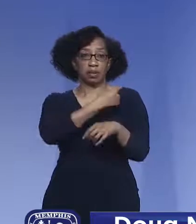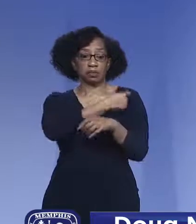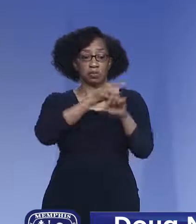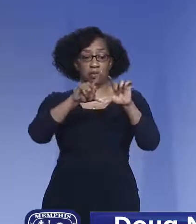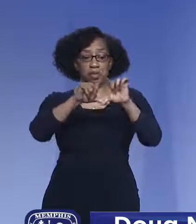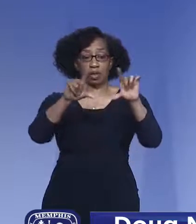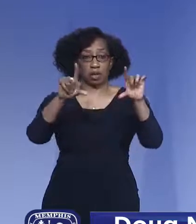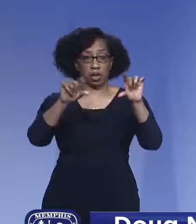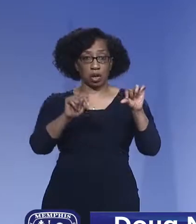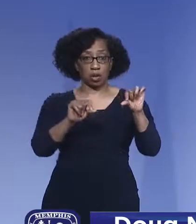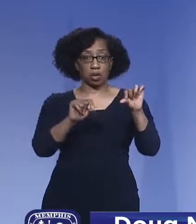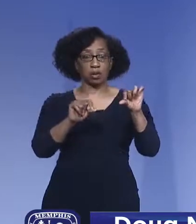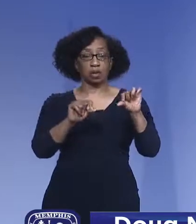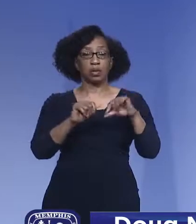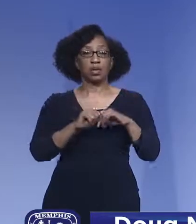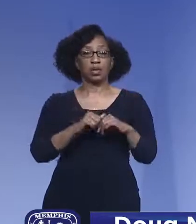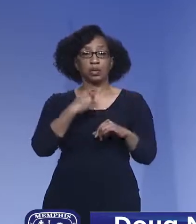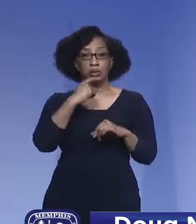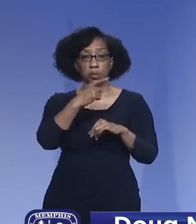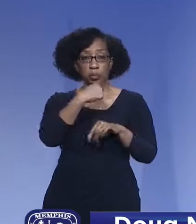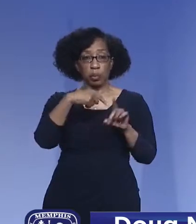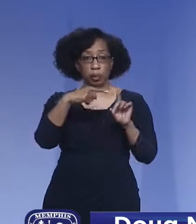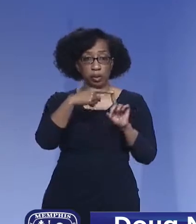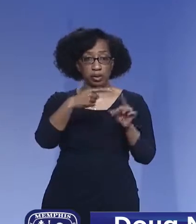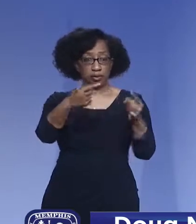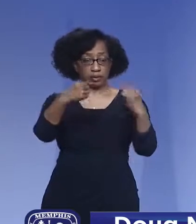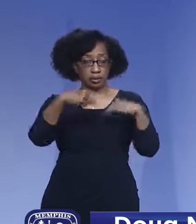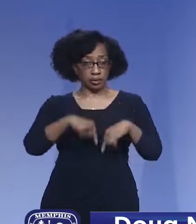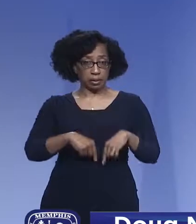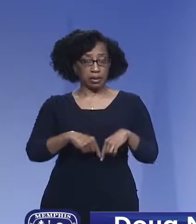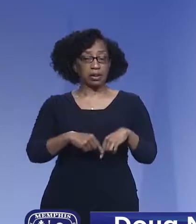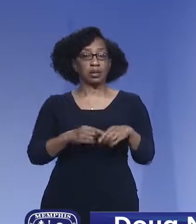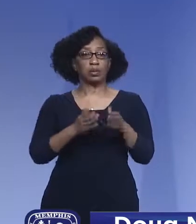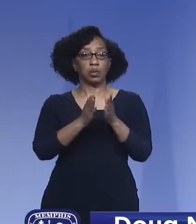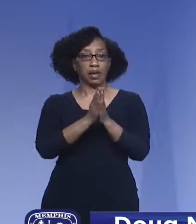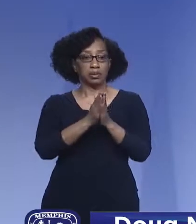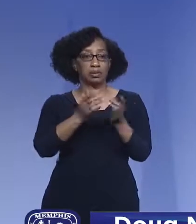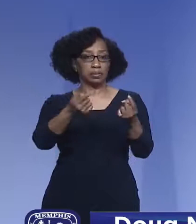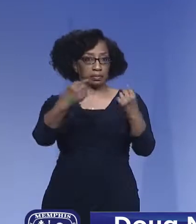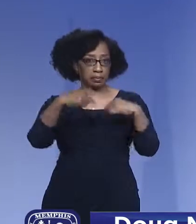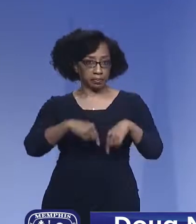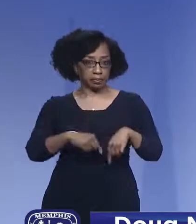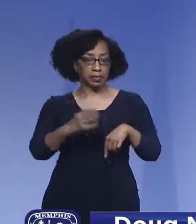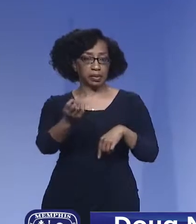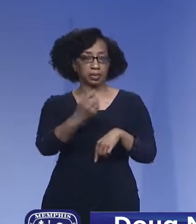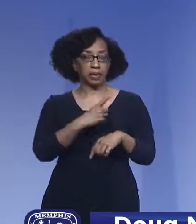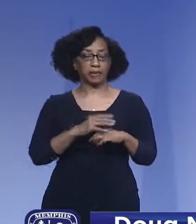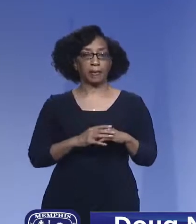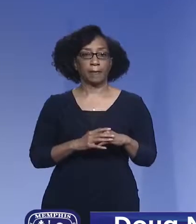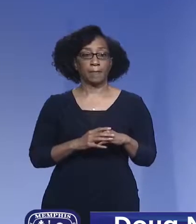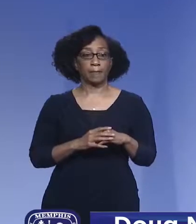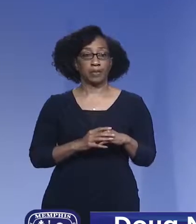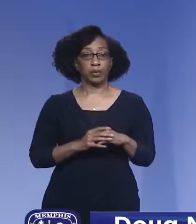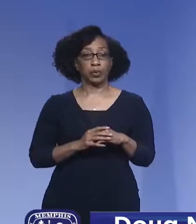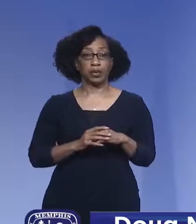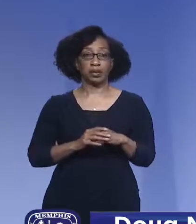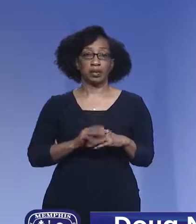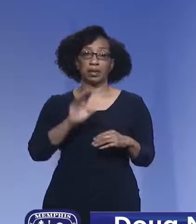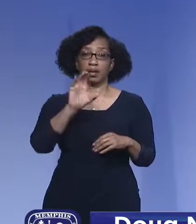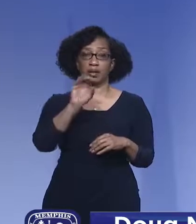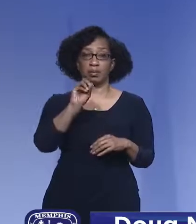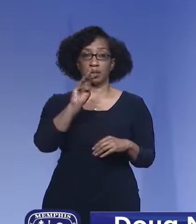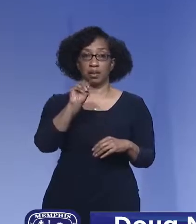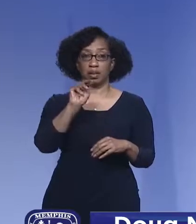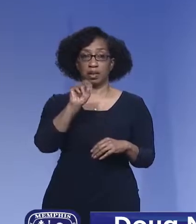earliest date at which they can come back, and then they will be asked to return. Now, we have, with our community-based pods, we